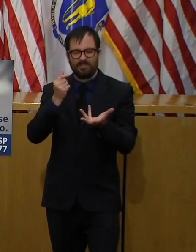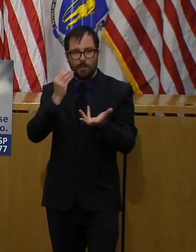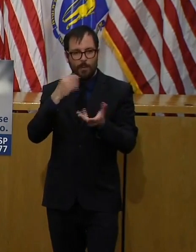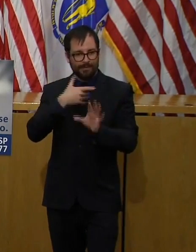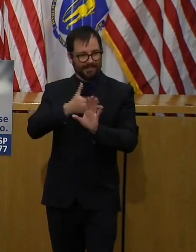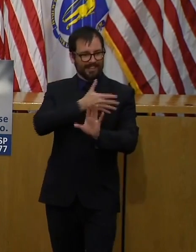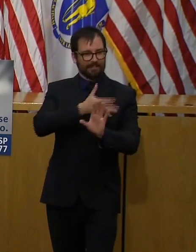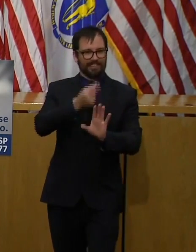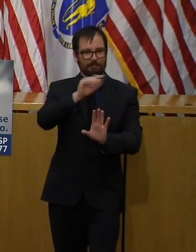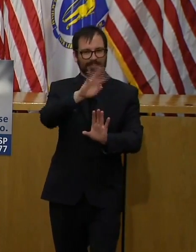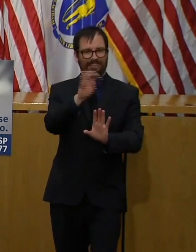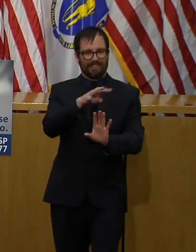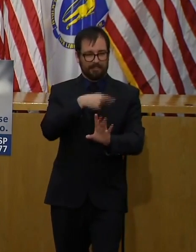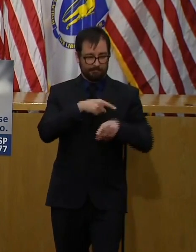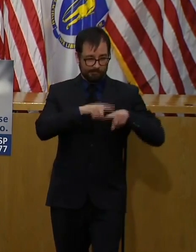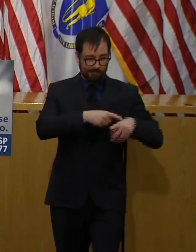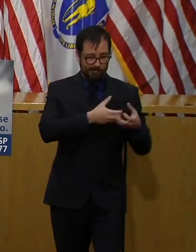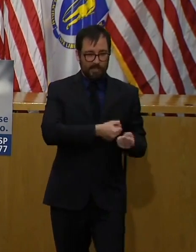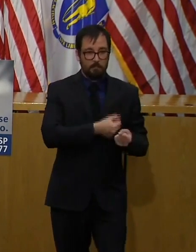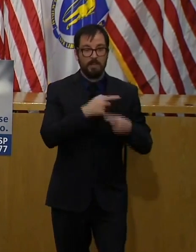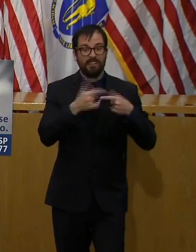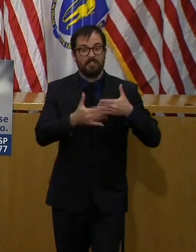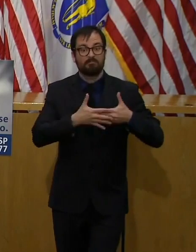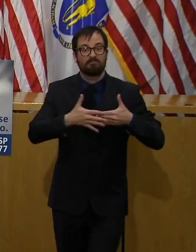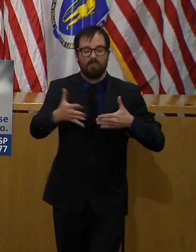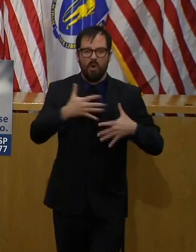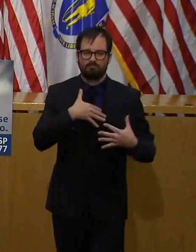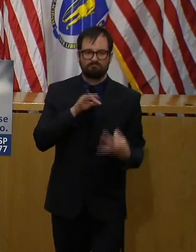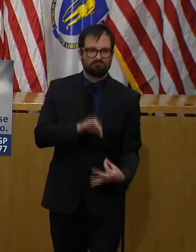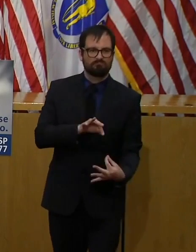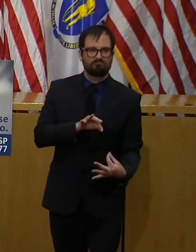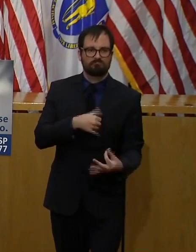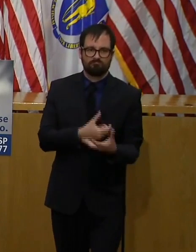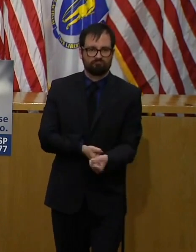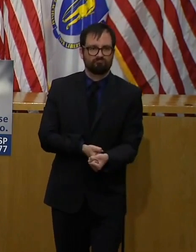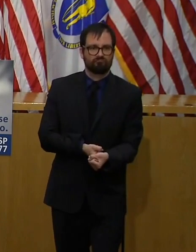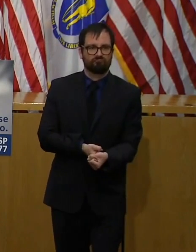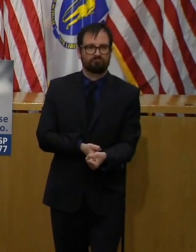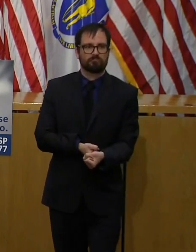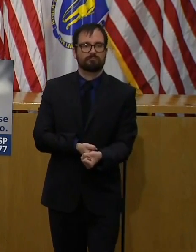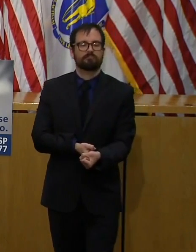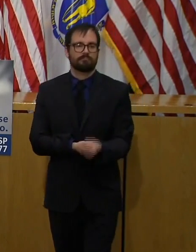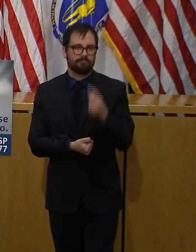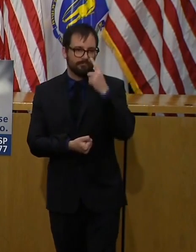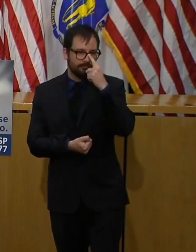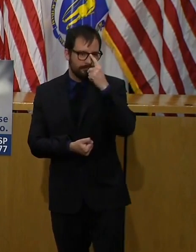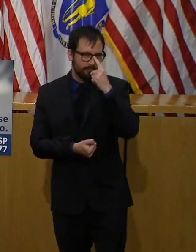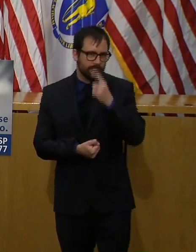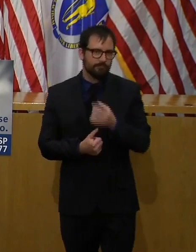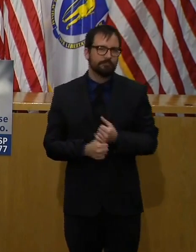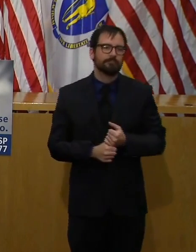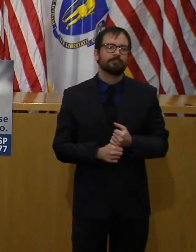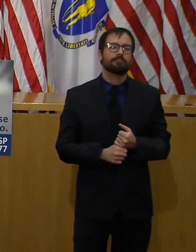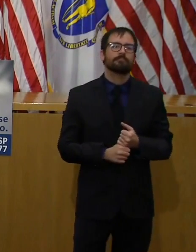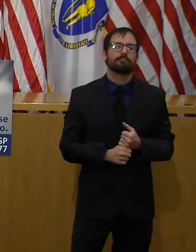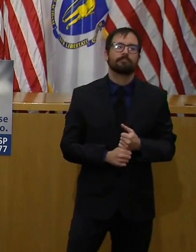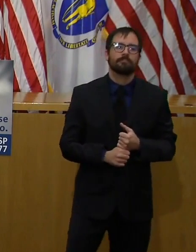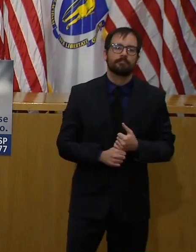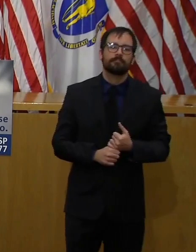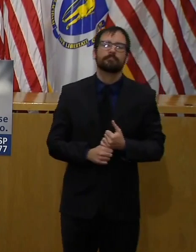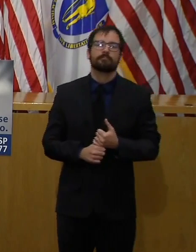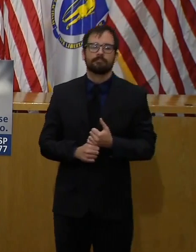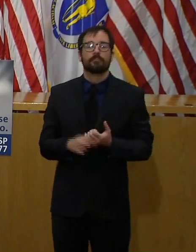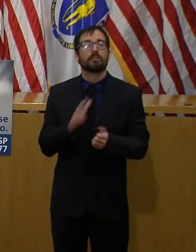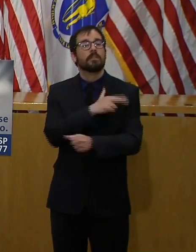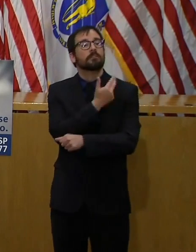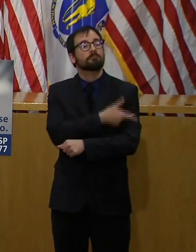basically replace it with the hospital data that we're now reporting in terms of number of hospitalizations, number of ICUs. That is